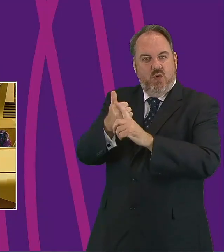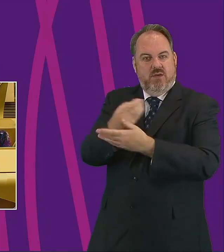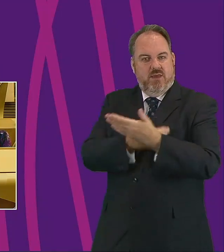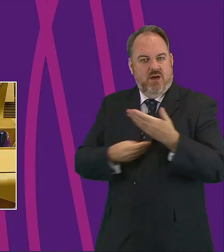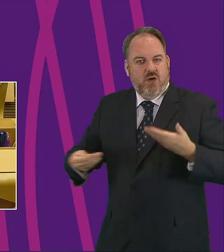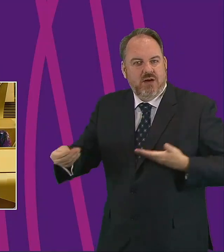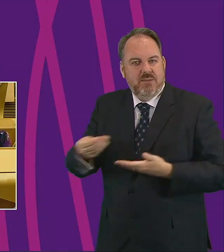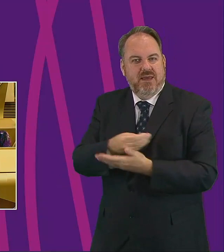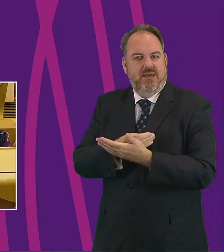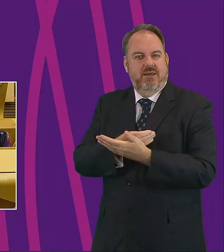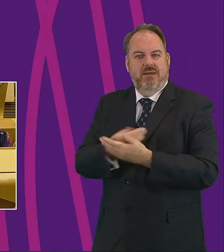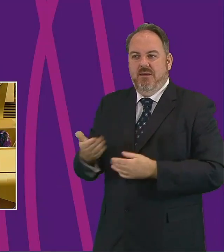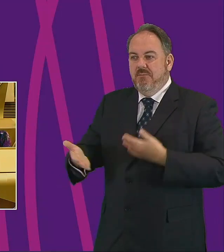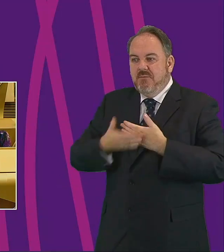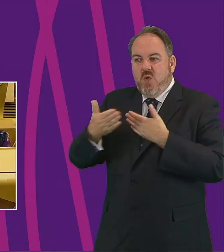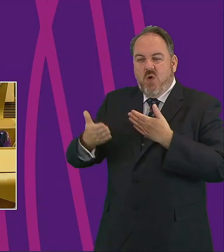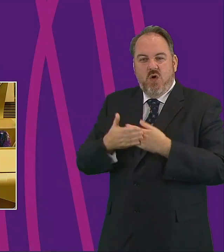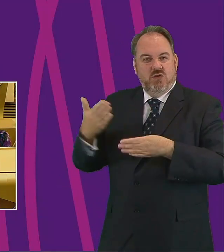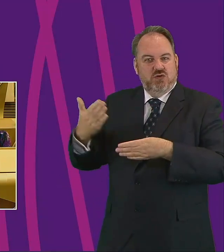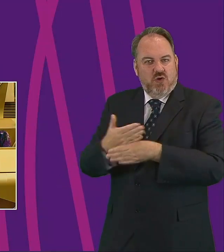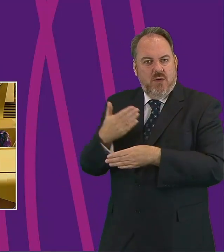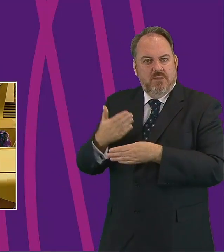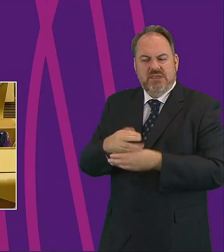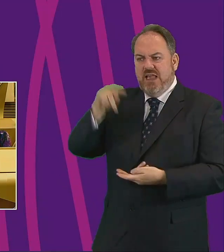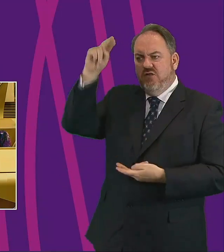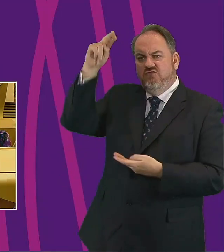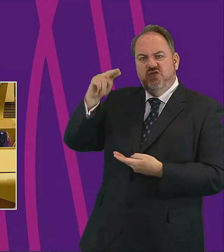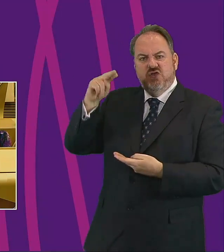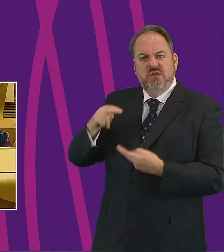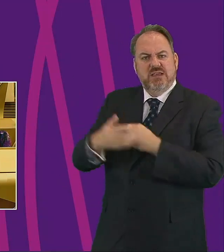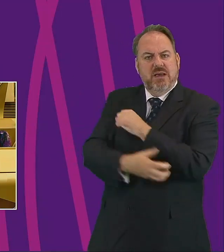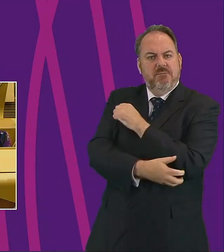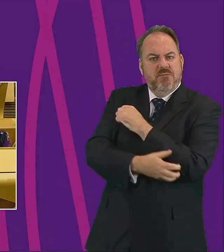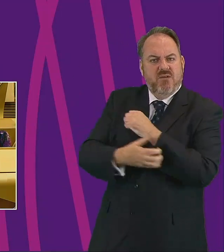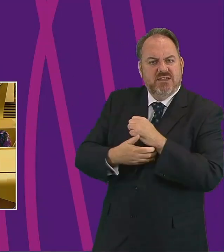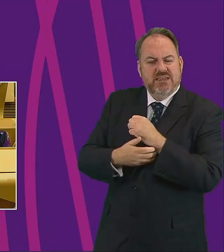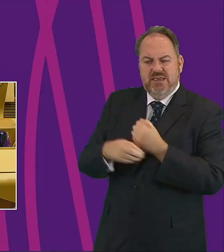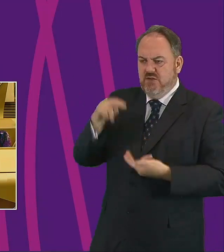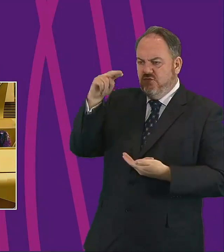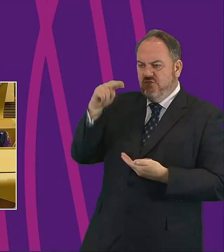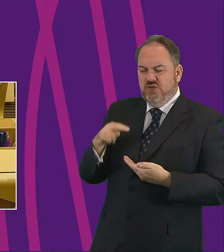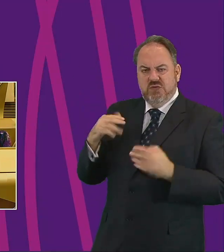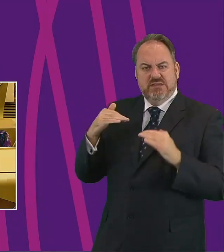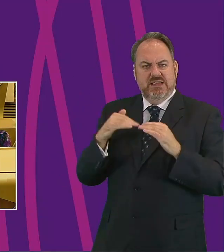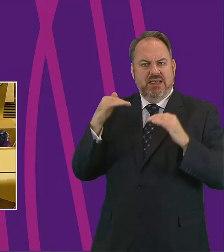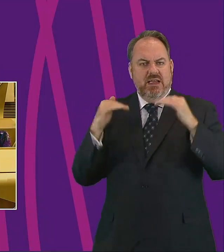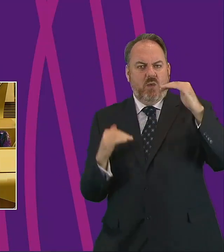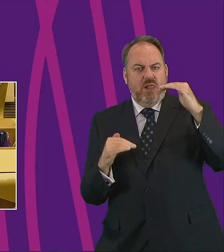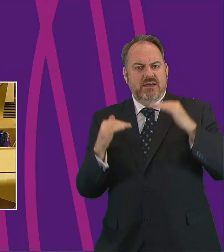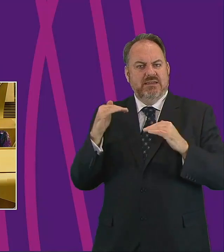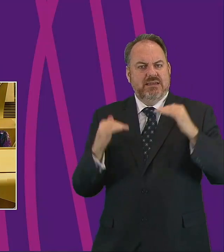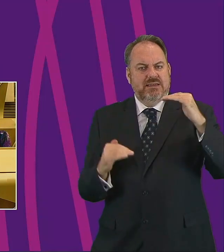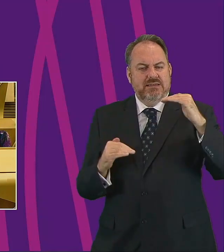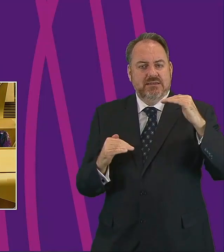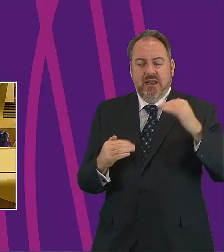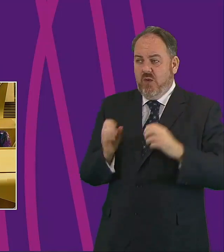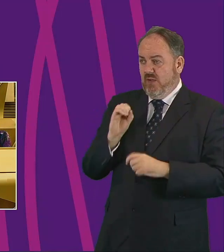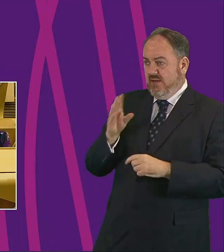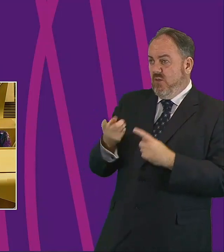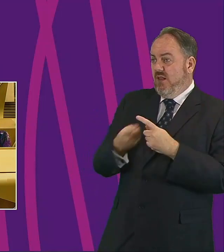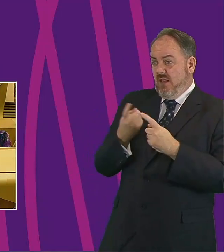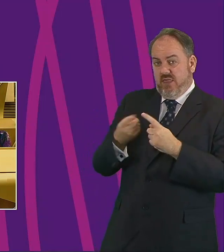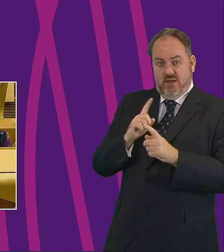building back better, and tackling poverty and inequalities. And let me give just one example. People